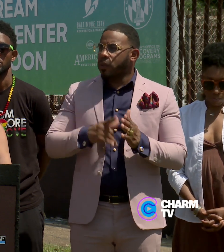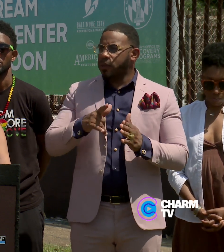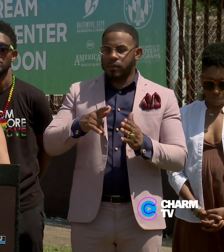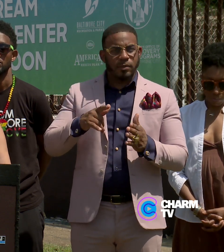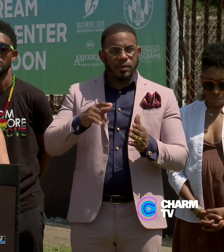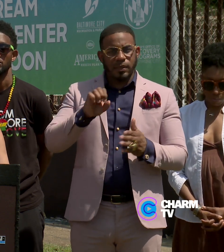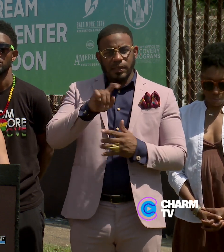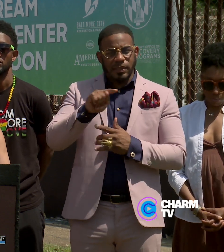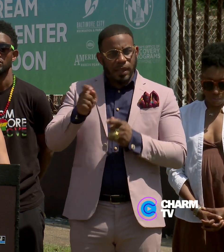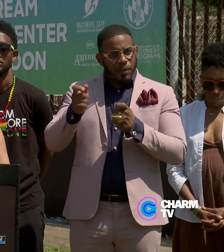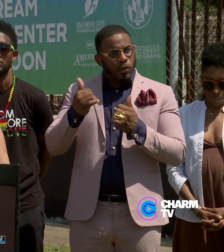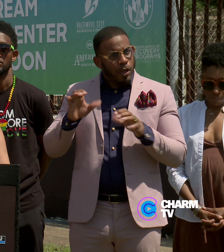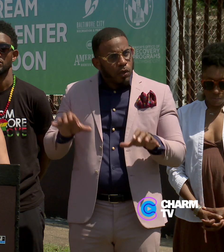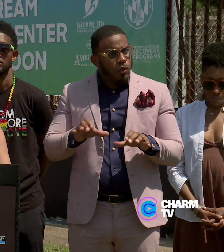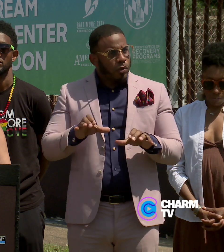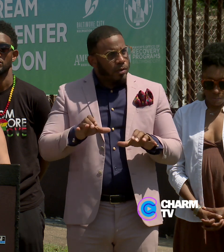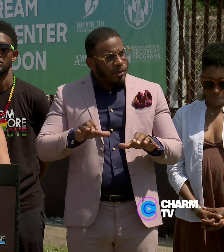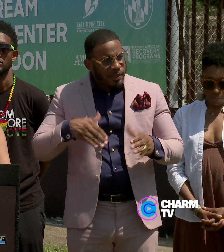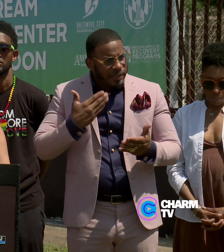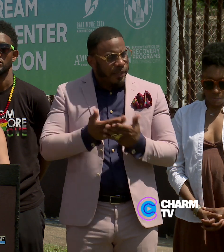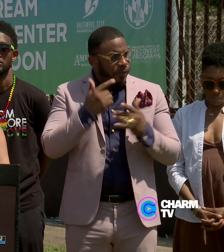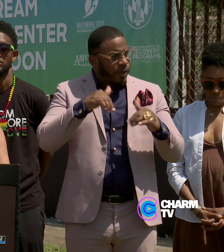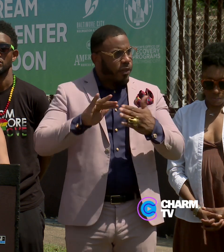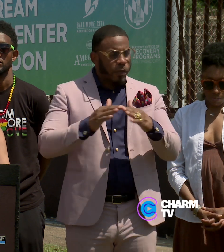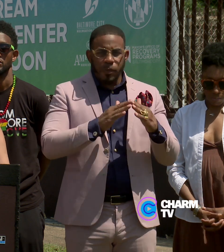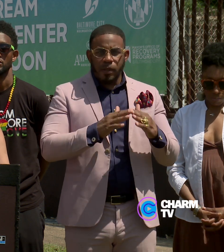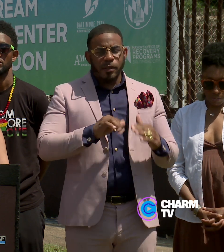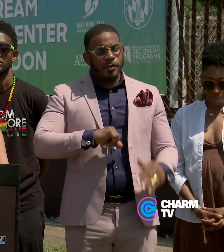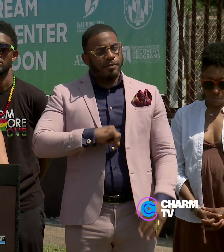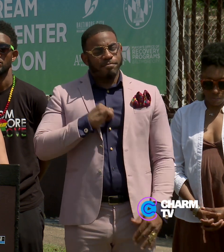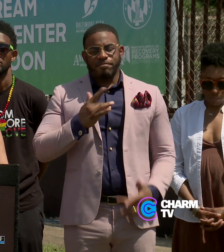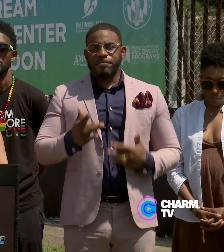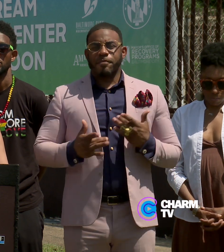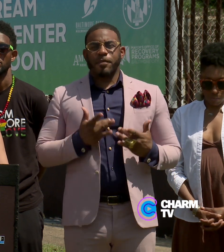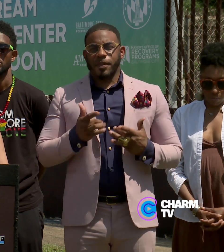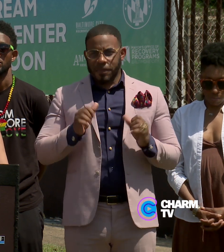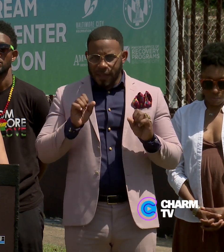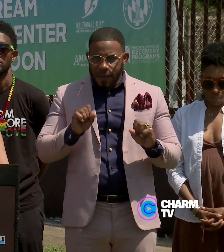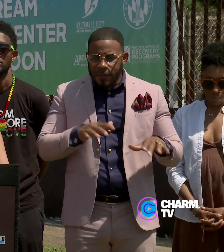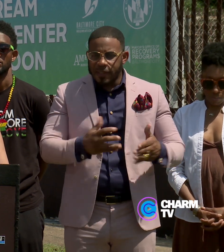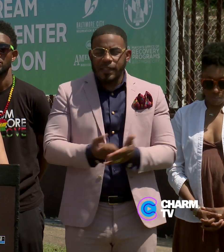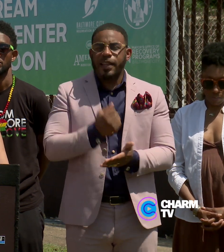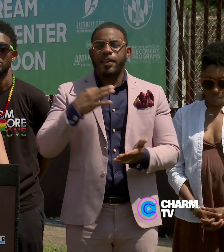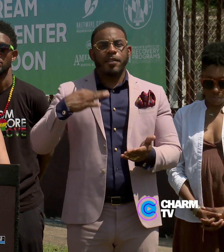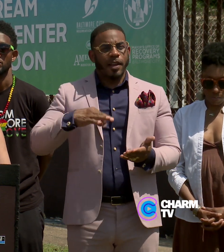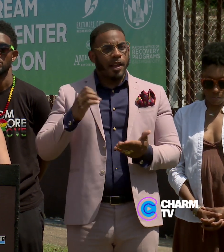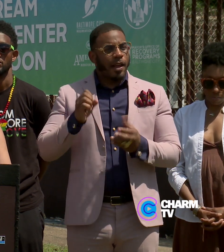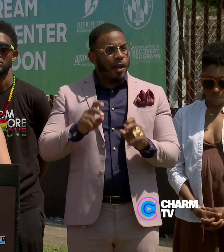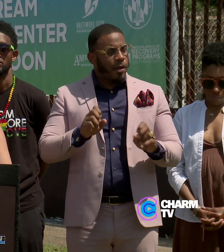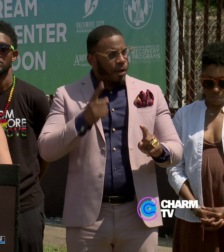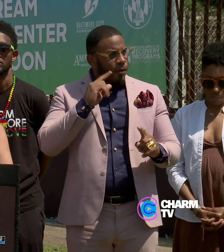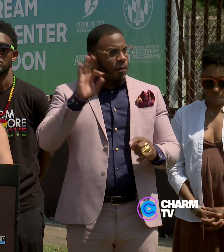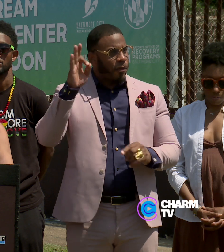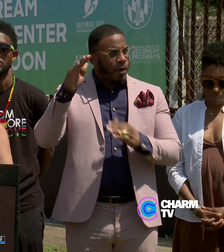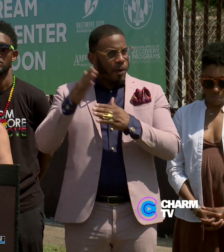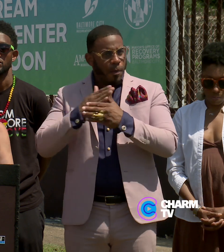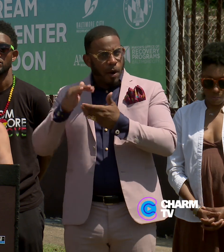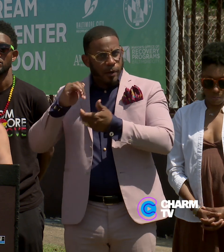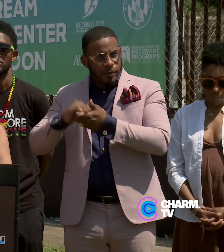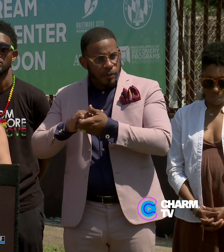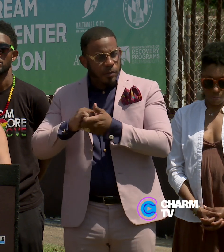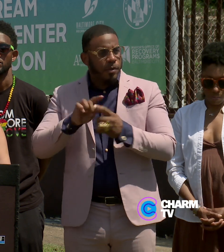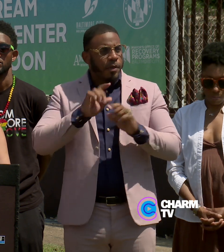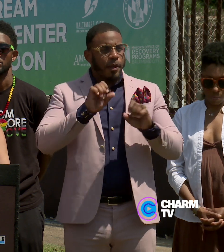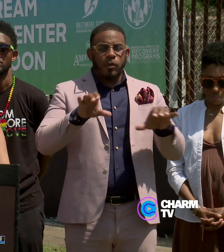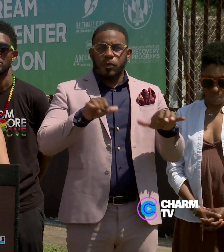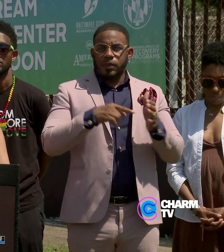Scott administration has been trying to do, is to deliver for this community. And I'm excited that we've been able to take advantage of the opportunity from our federal partners to